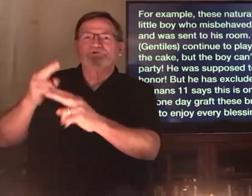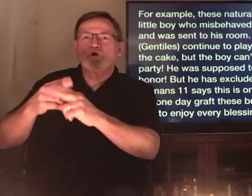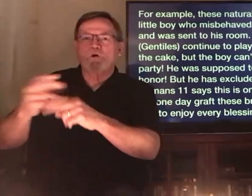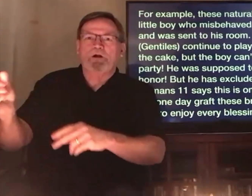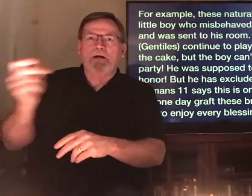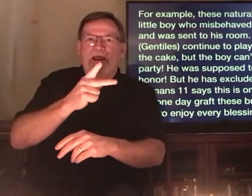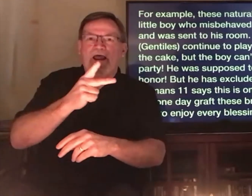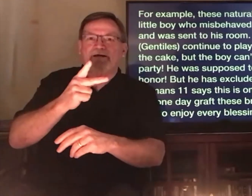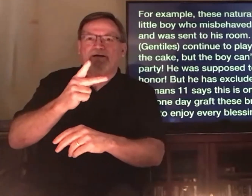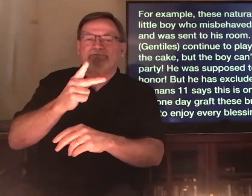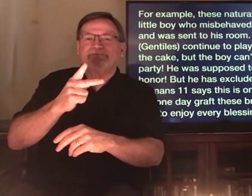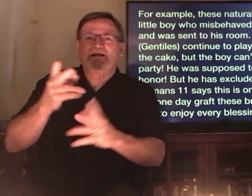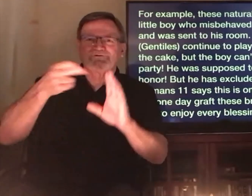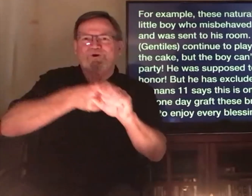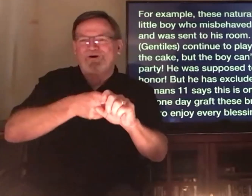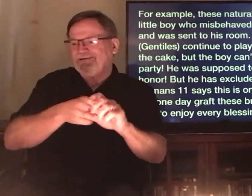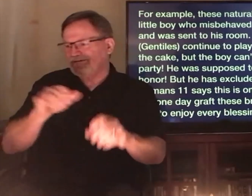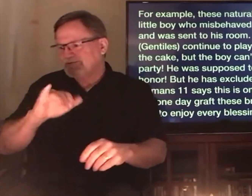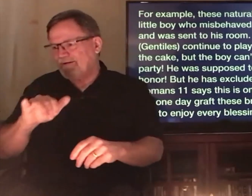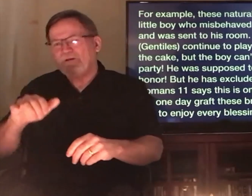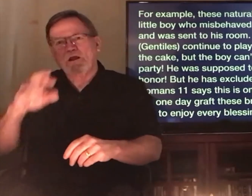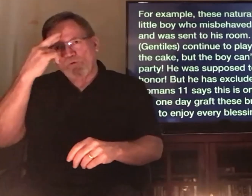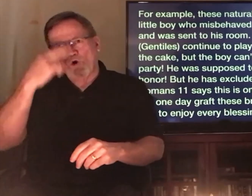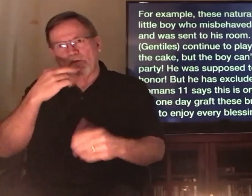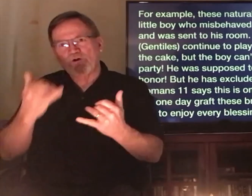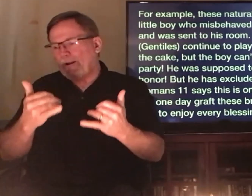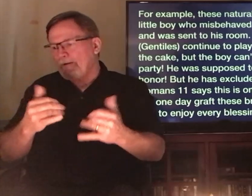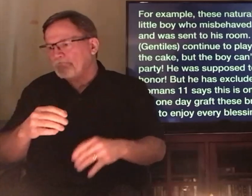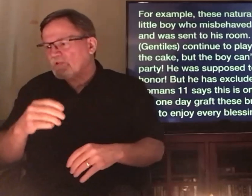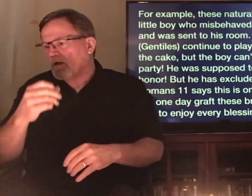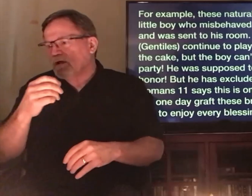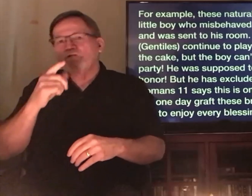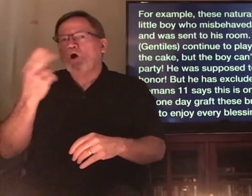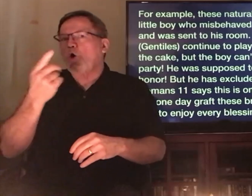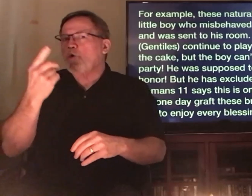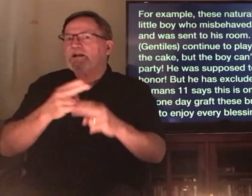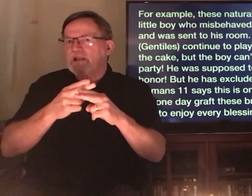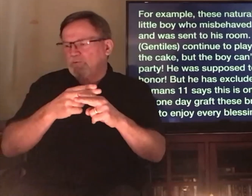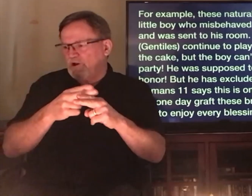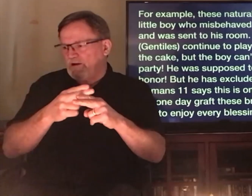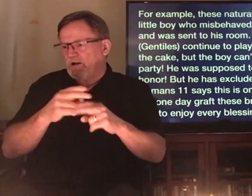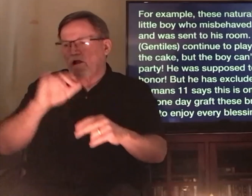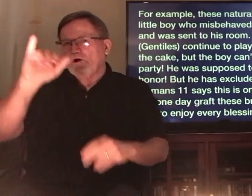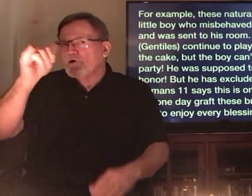rightful inheritance, belong to them. Yeah, to begin with, it belongs to them. It's their tree.